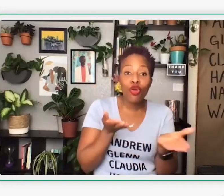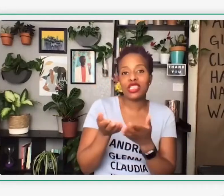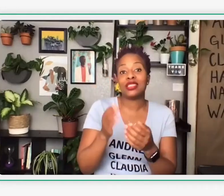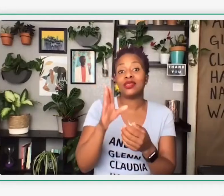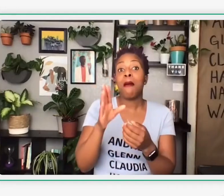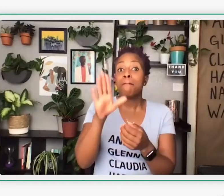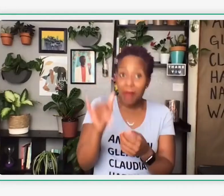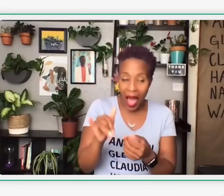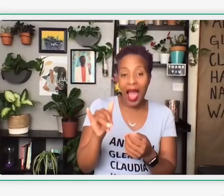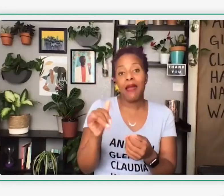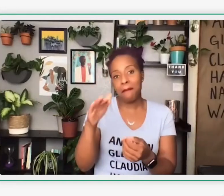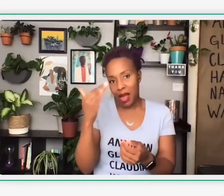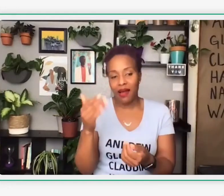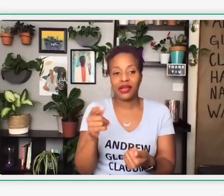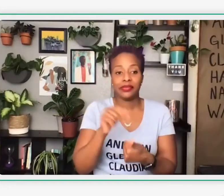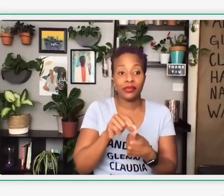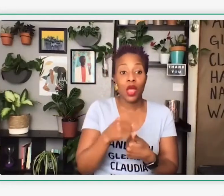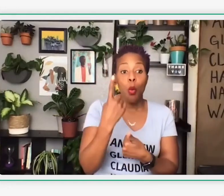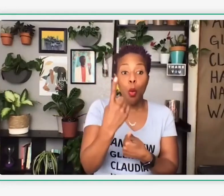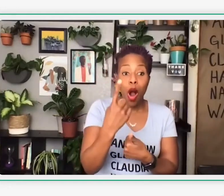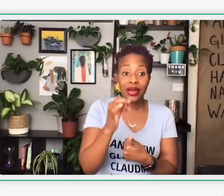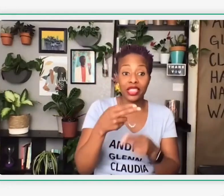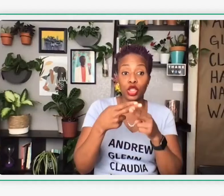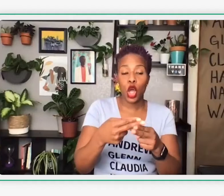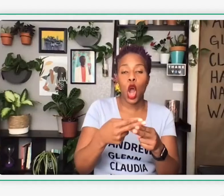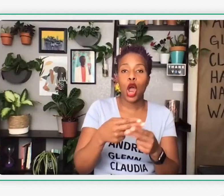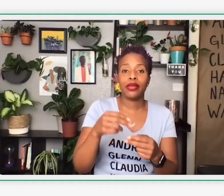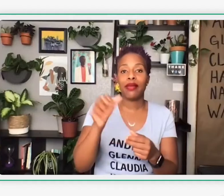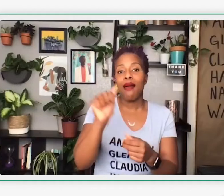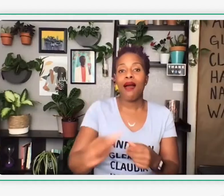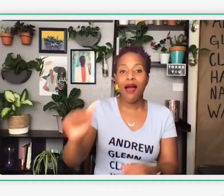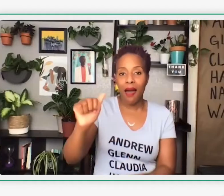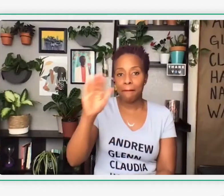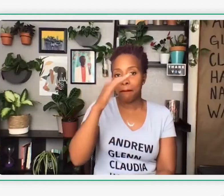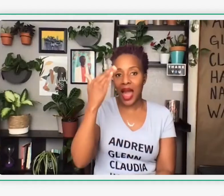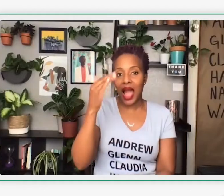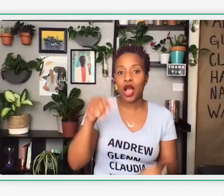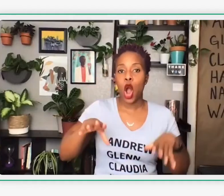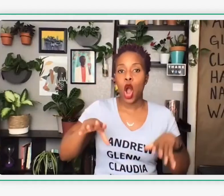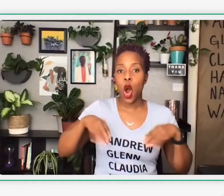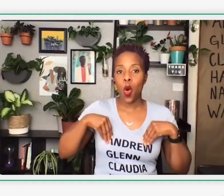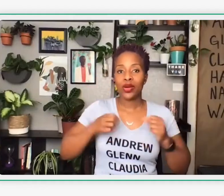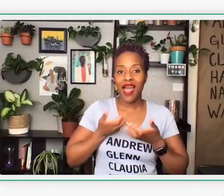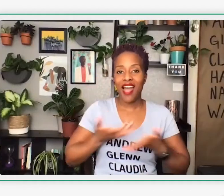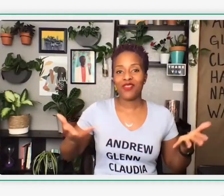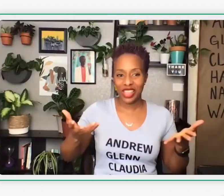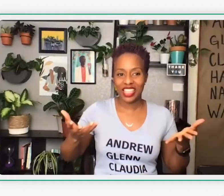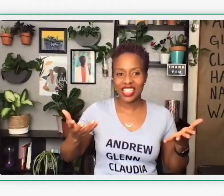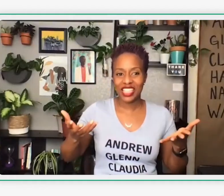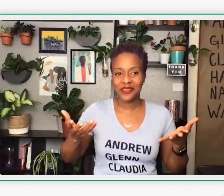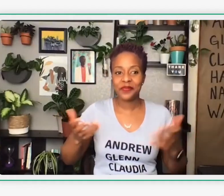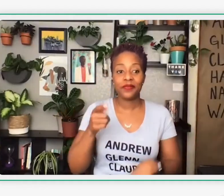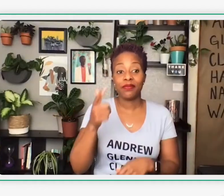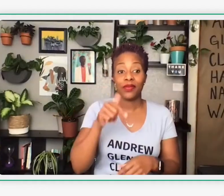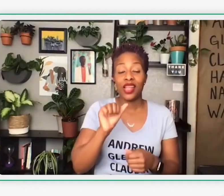hearing. And you can share those resources as well. One of those businesses is at